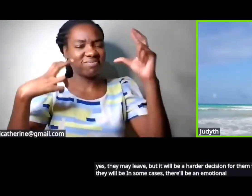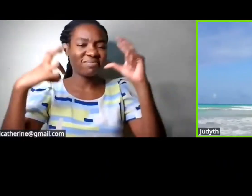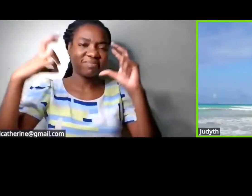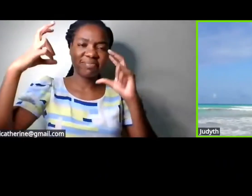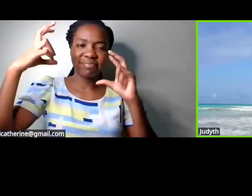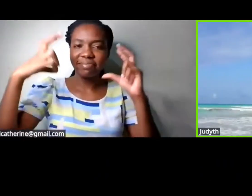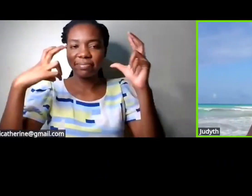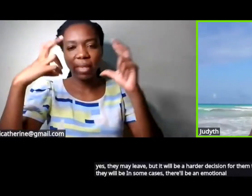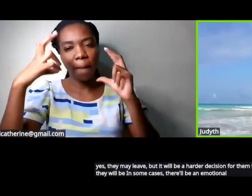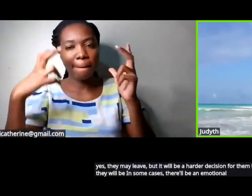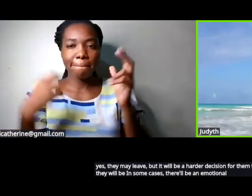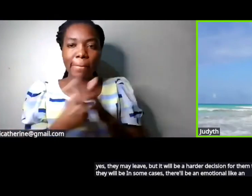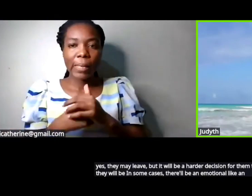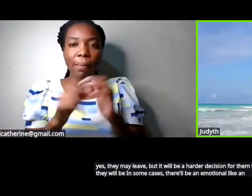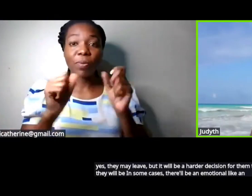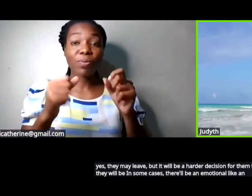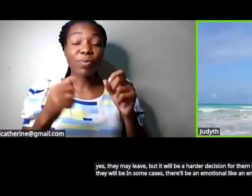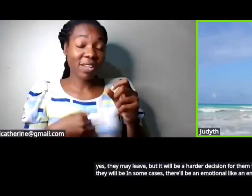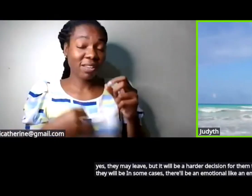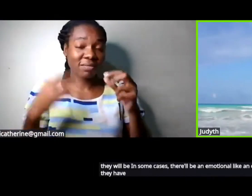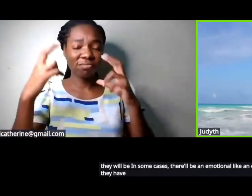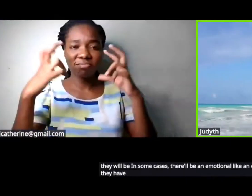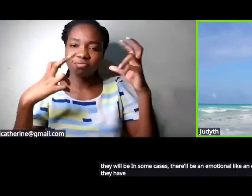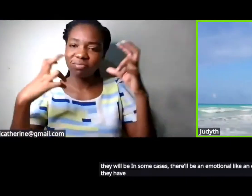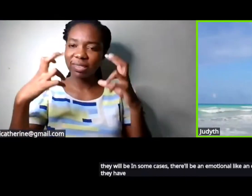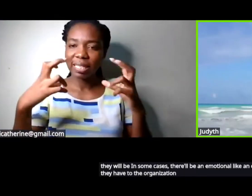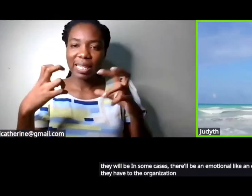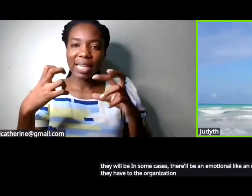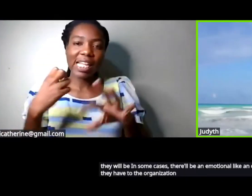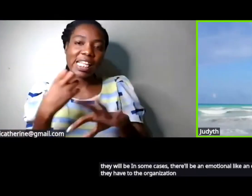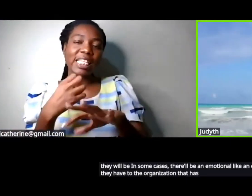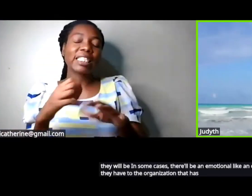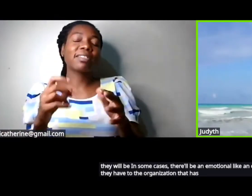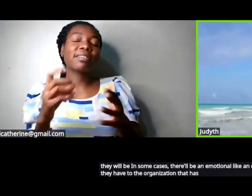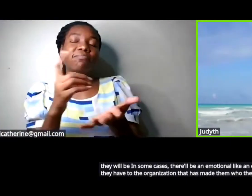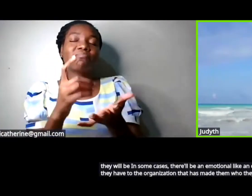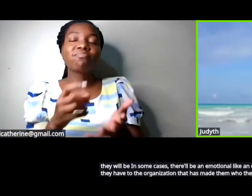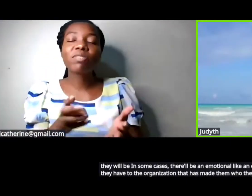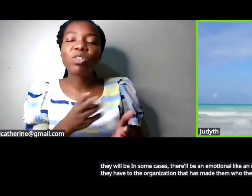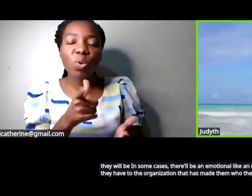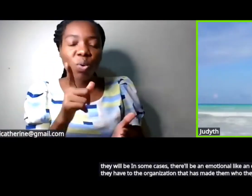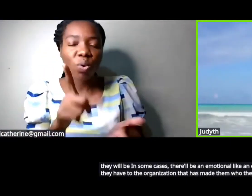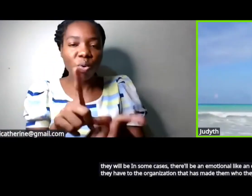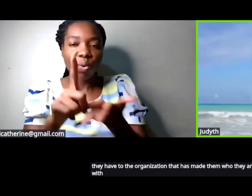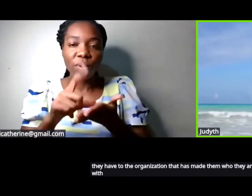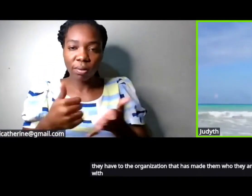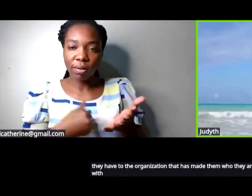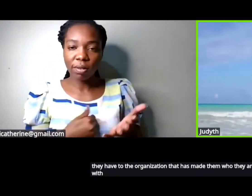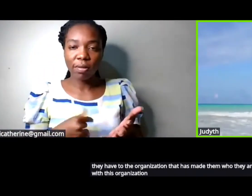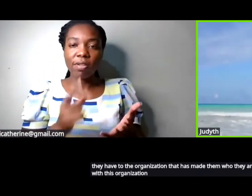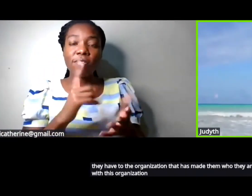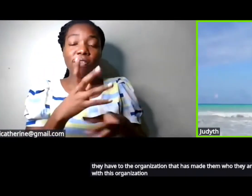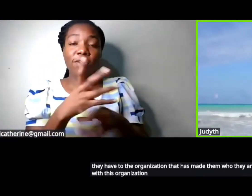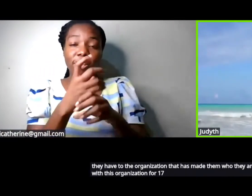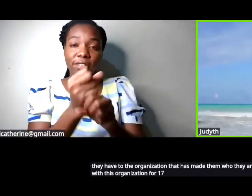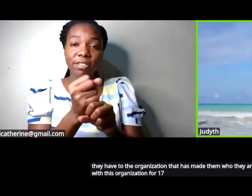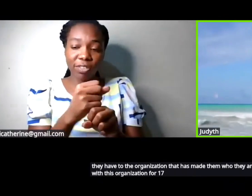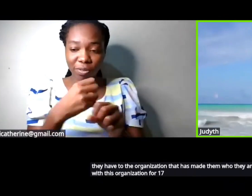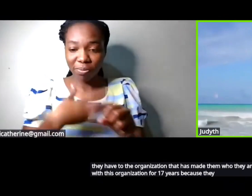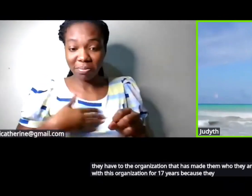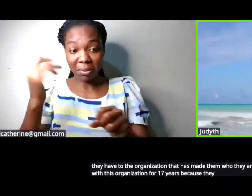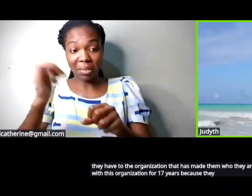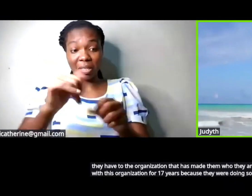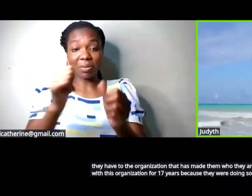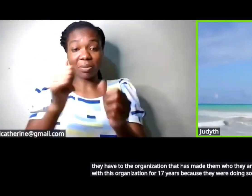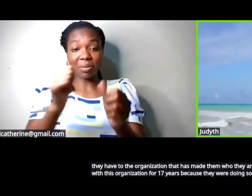like an emotional debt they have to the organization that has made them who they are. I mean, I stayed with this organization for 17 years because they were doing something right.